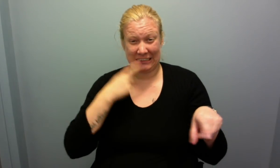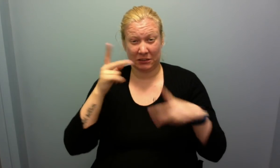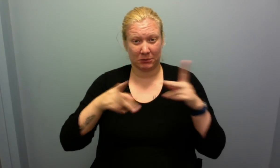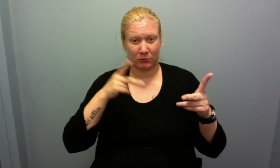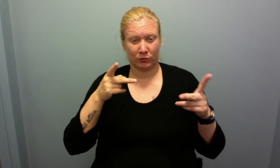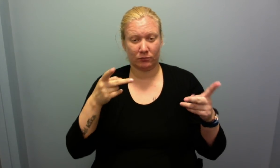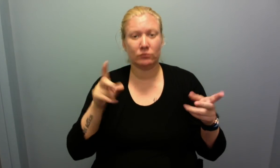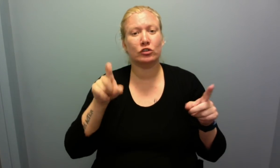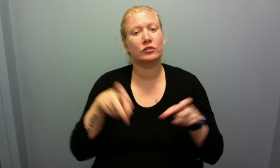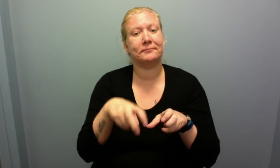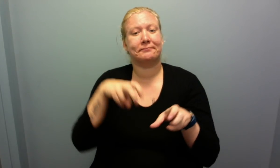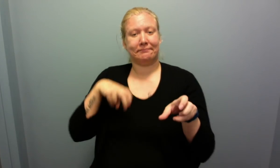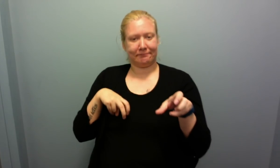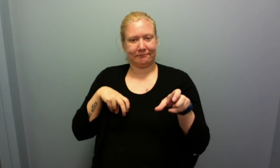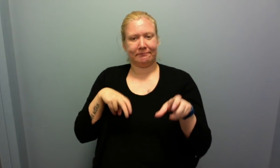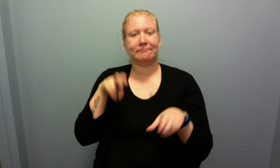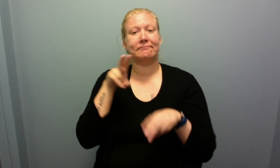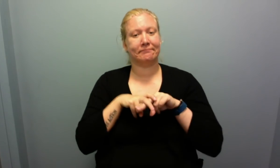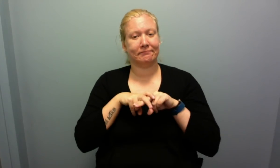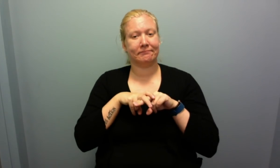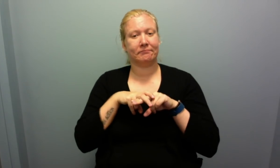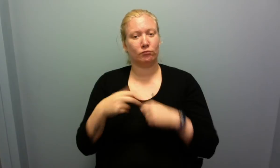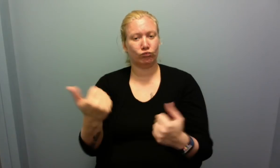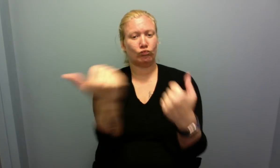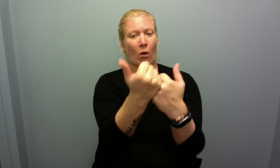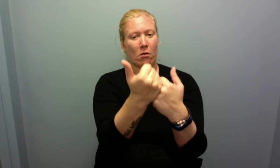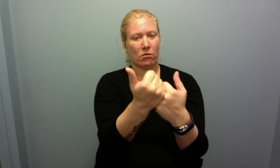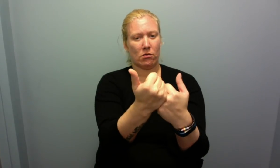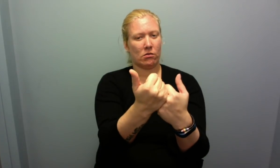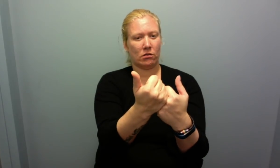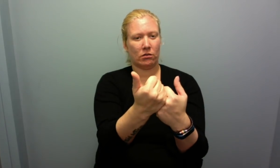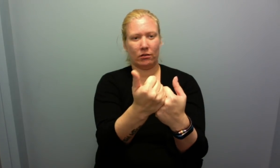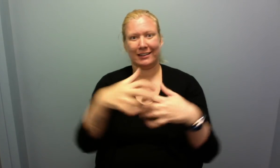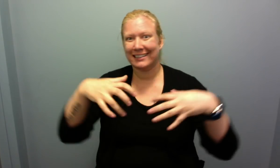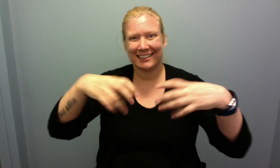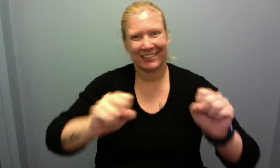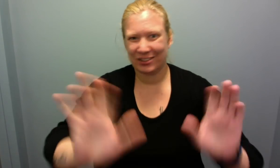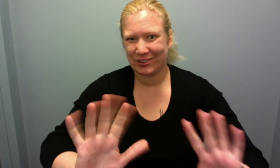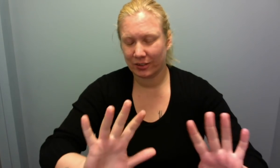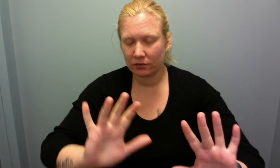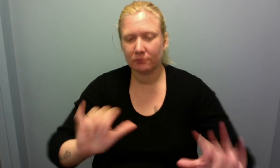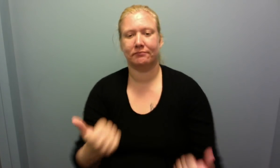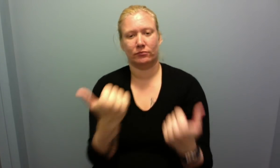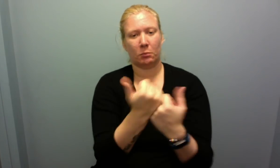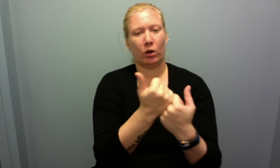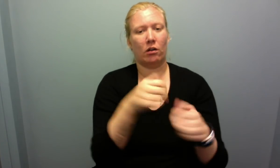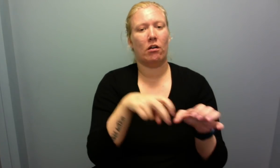and development of ASL from a deaf-centric perspective. We should not be taking over. We should not be teaching